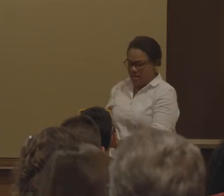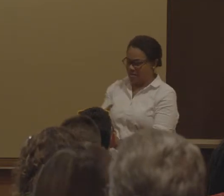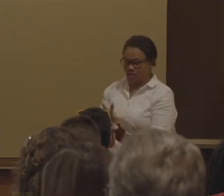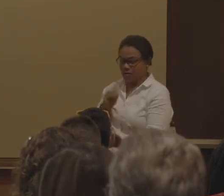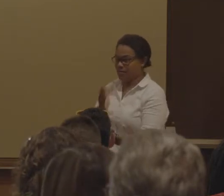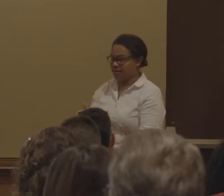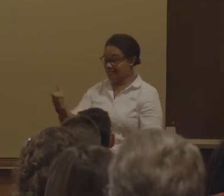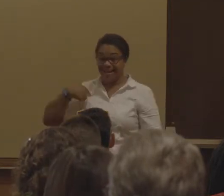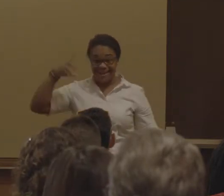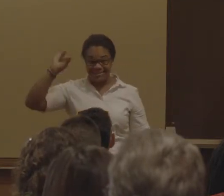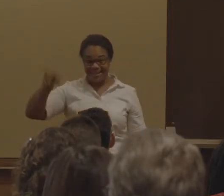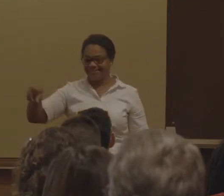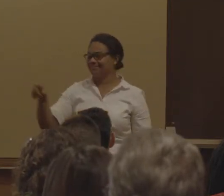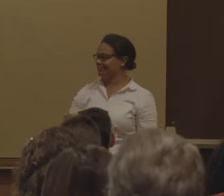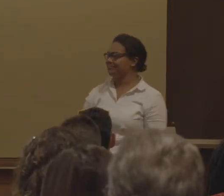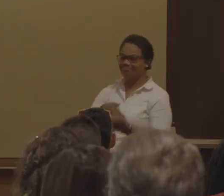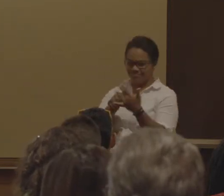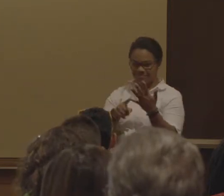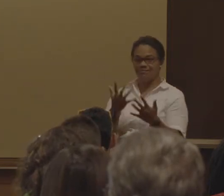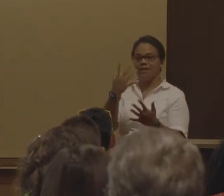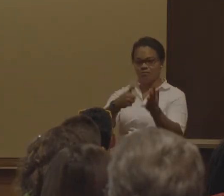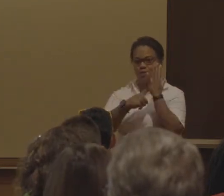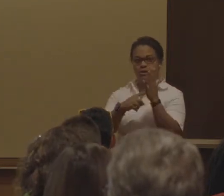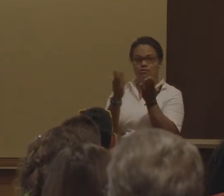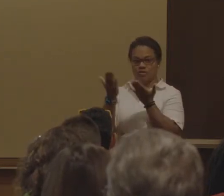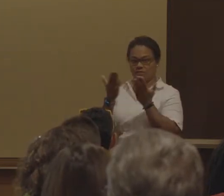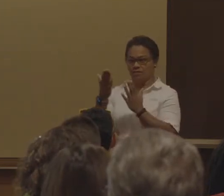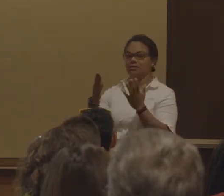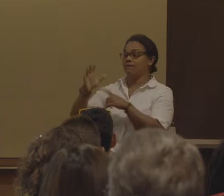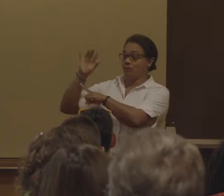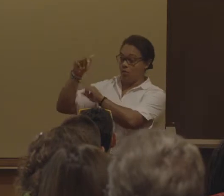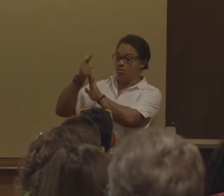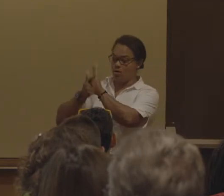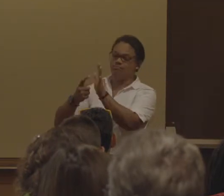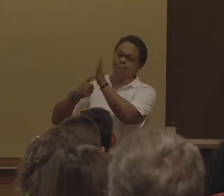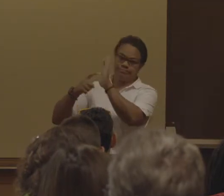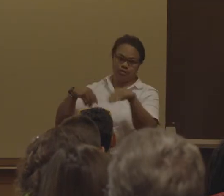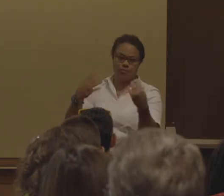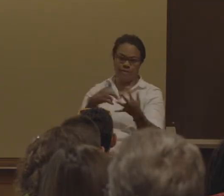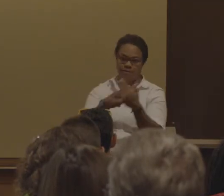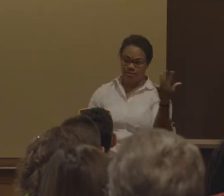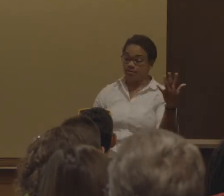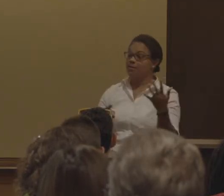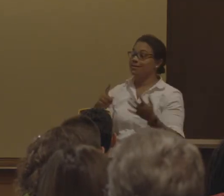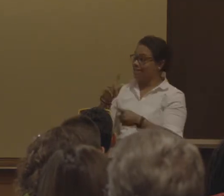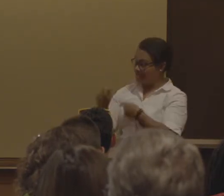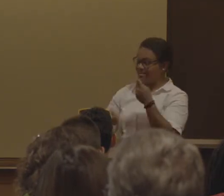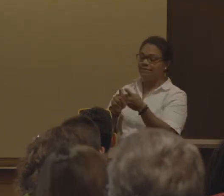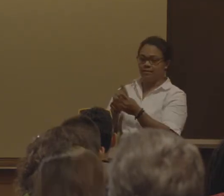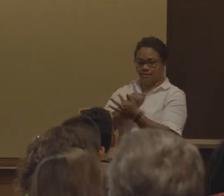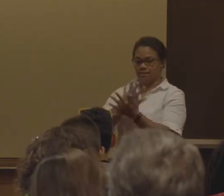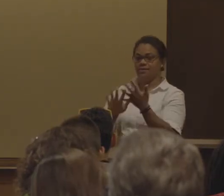did. So, those are the 5 required services under law. And this is specifically those